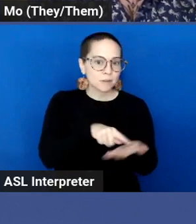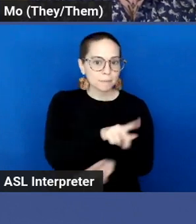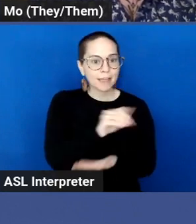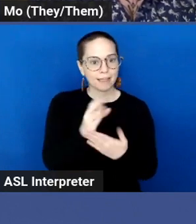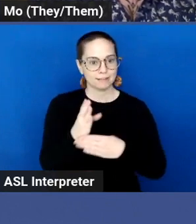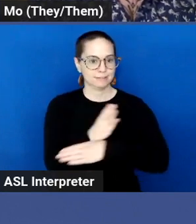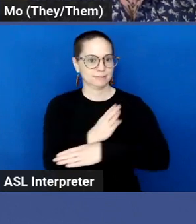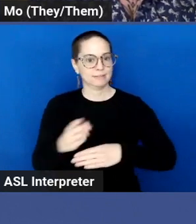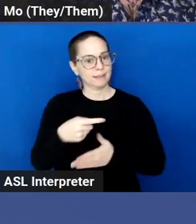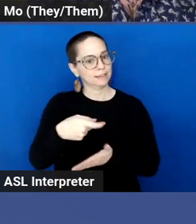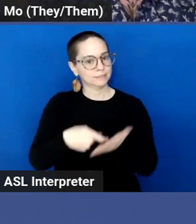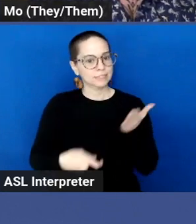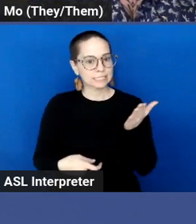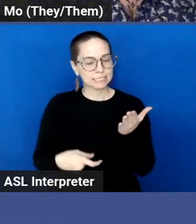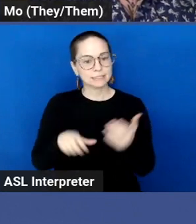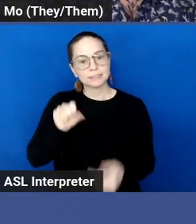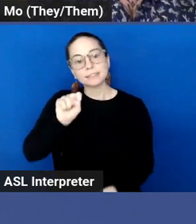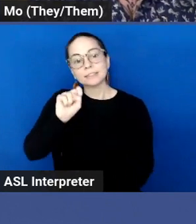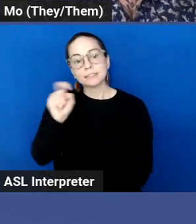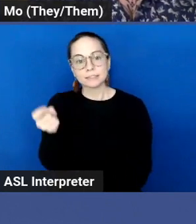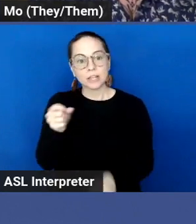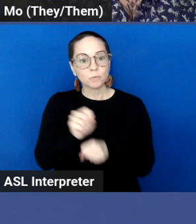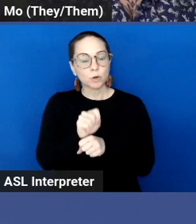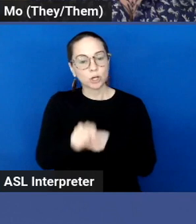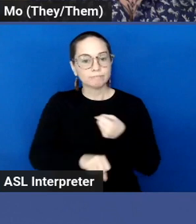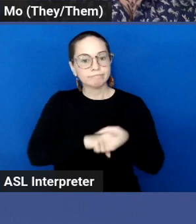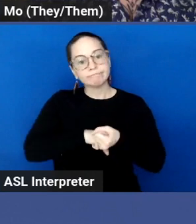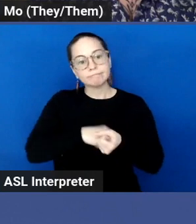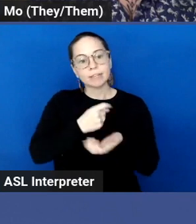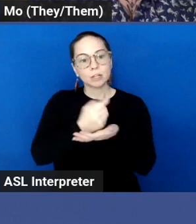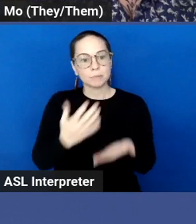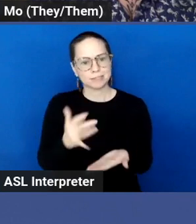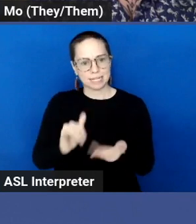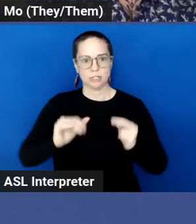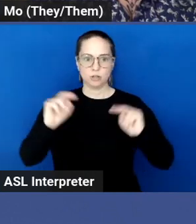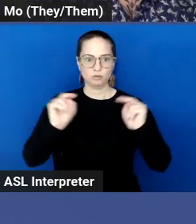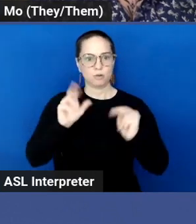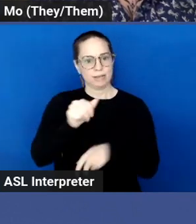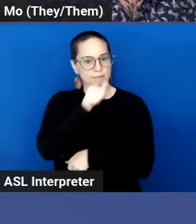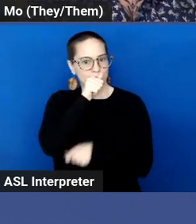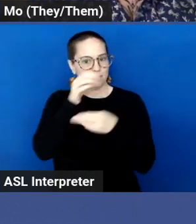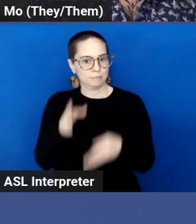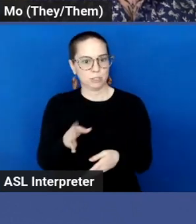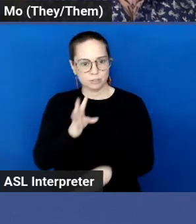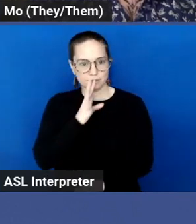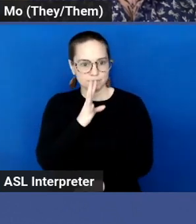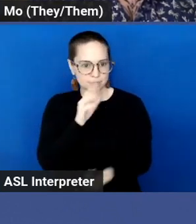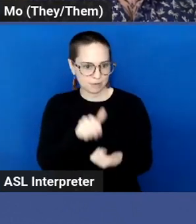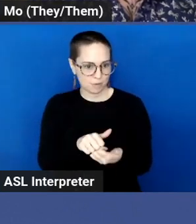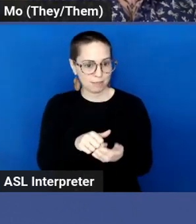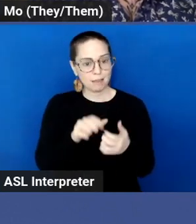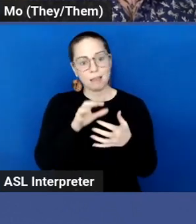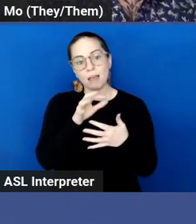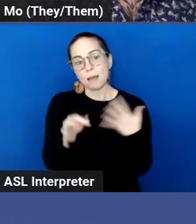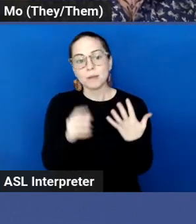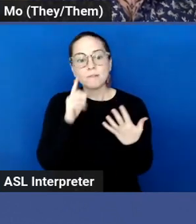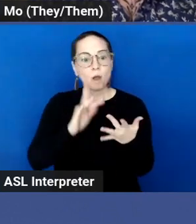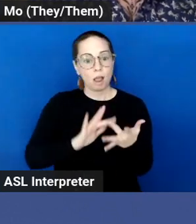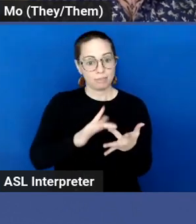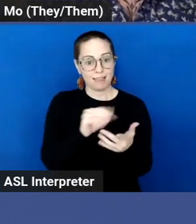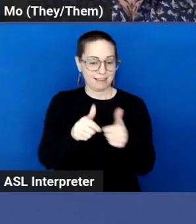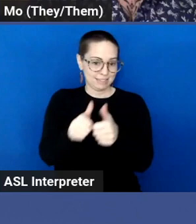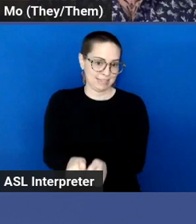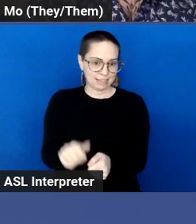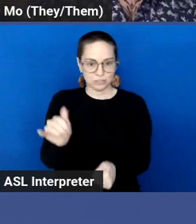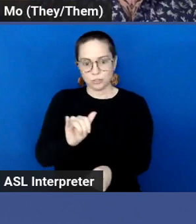There are sex worker allied therapists, and it gives a neutral and private party to speak to. There are options for online and texting as well